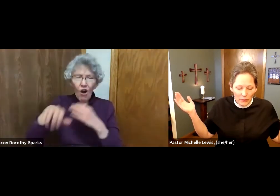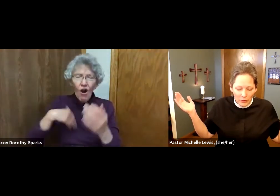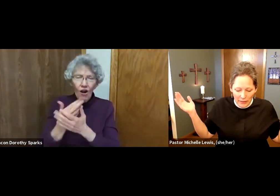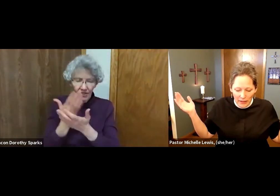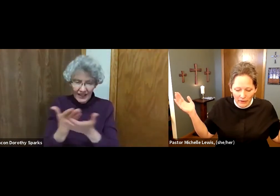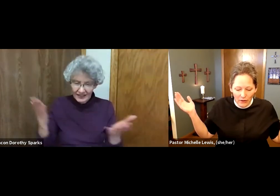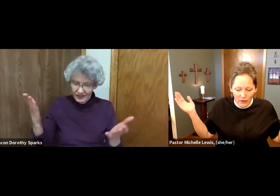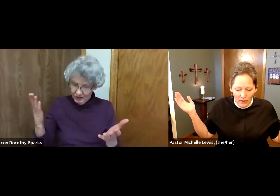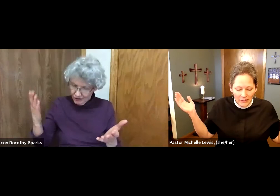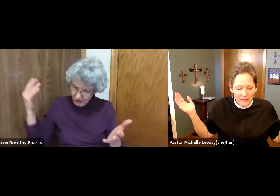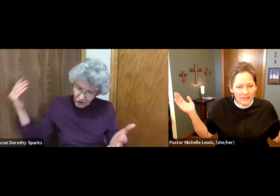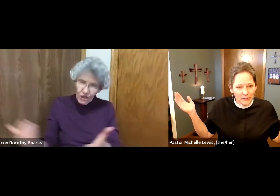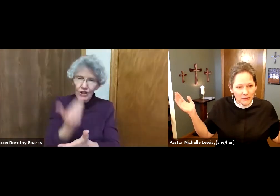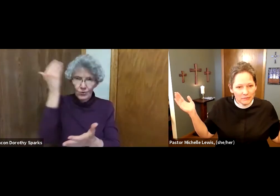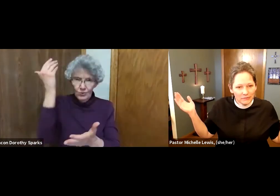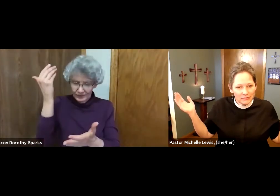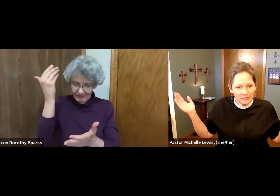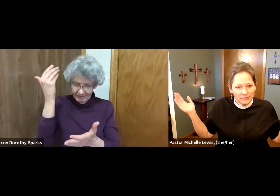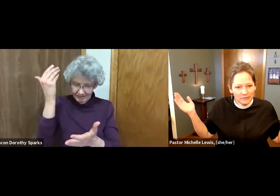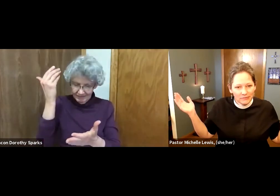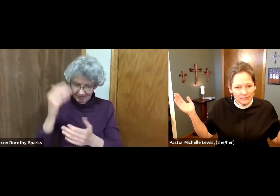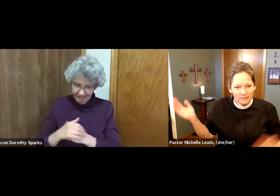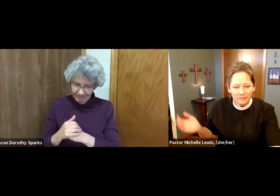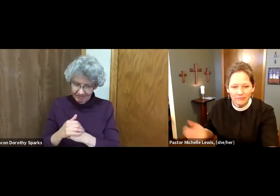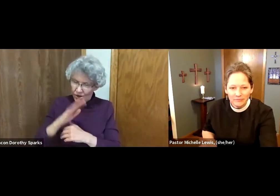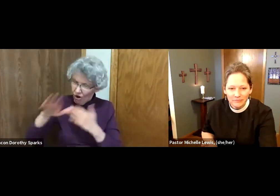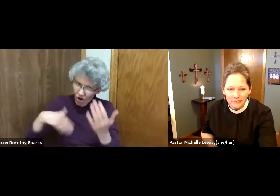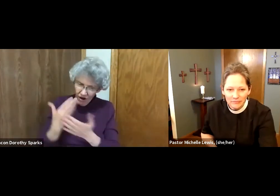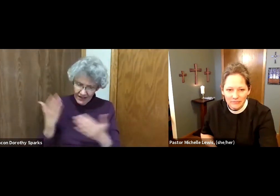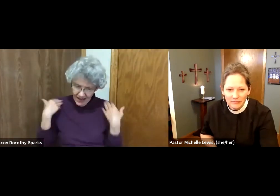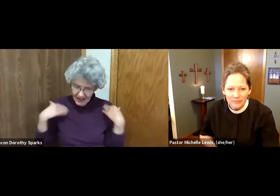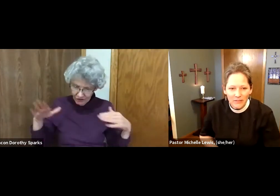You will make all things new.